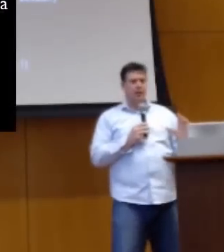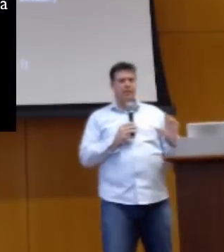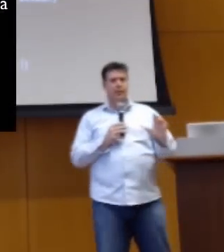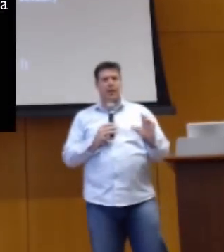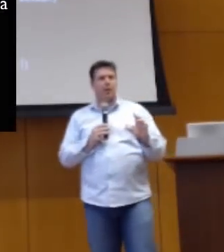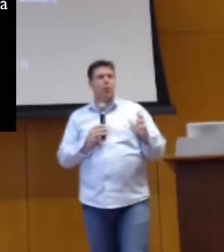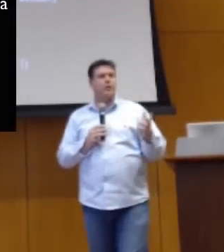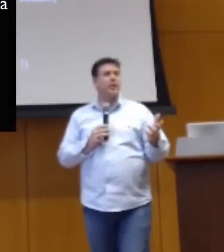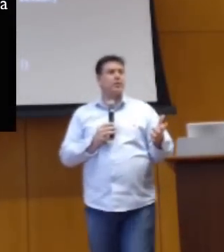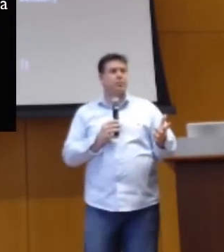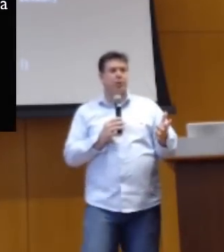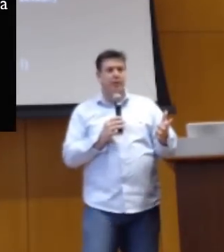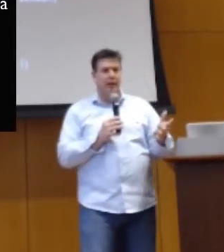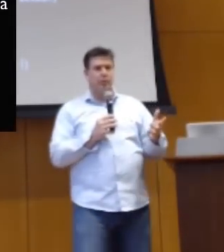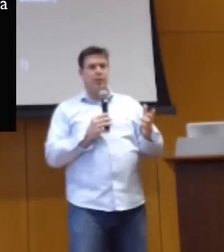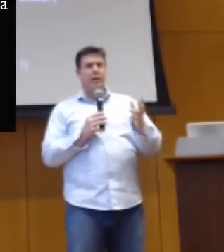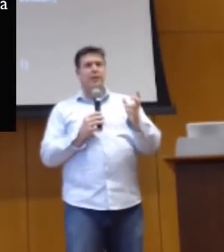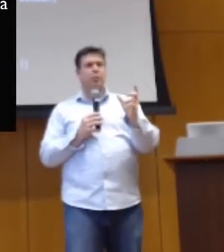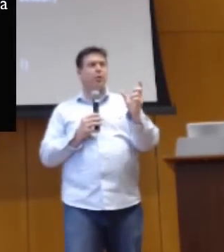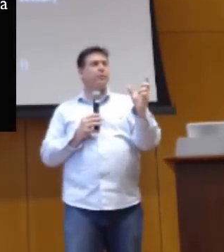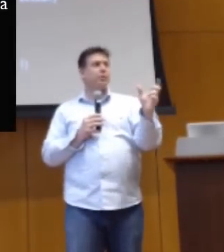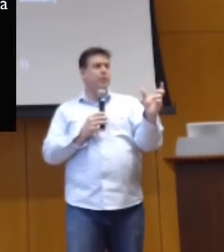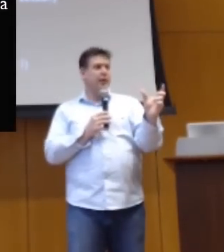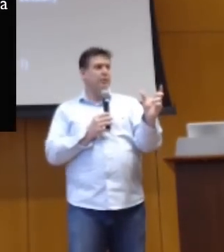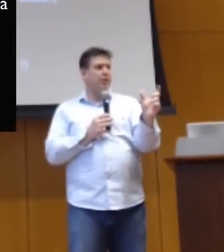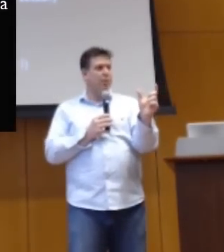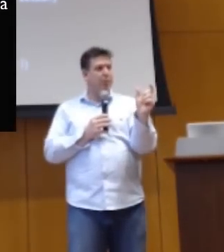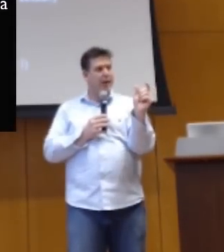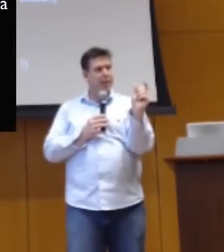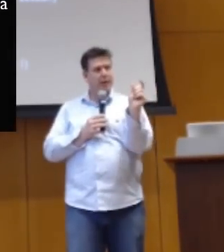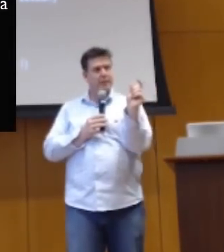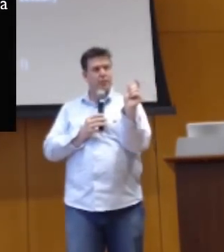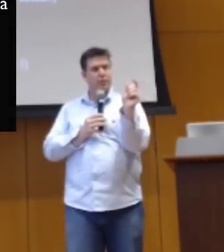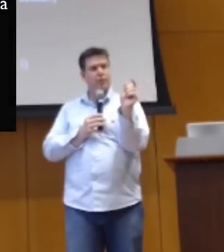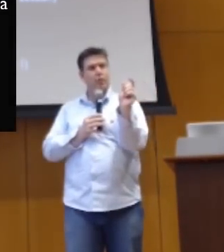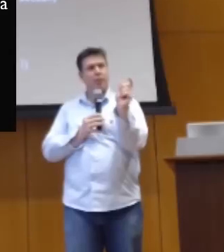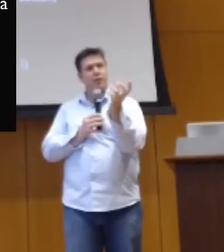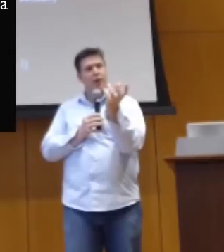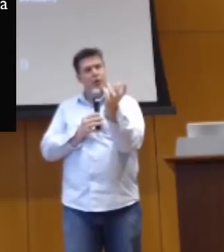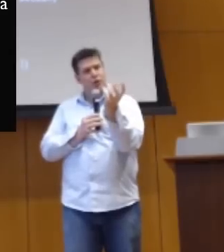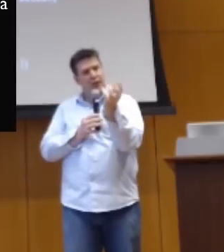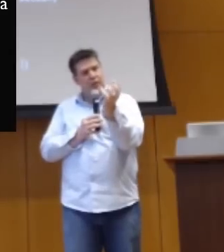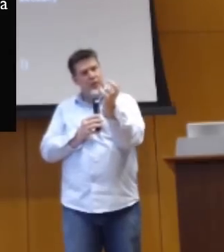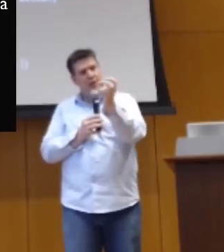Co-articulation spoken language is where you have two sounds that are fighting up against each other so much, you're changing